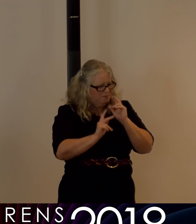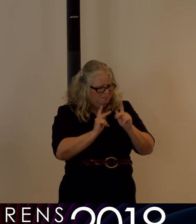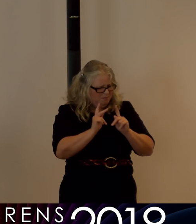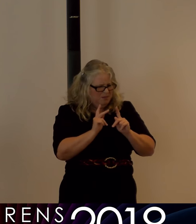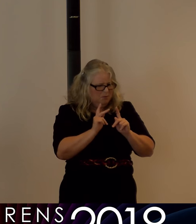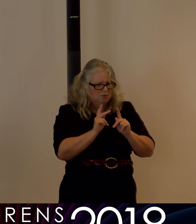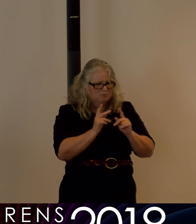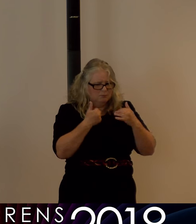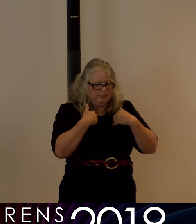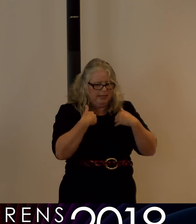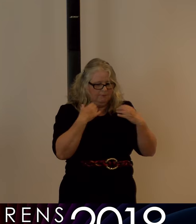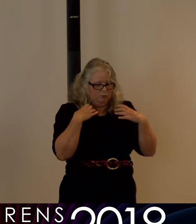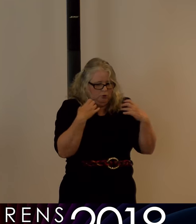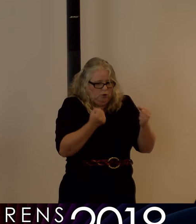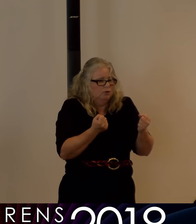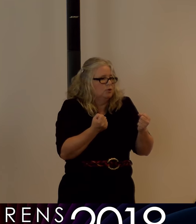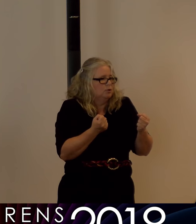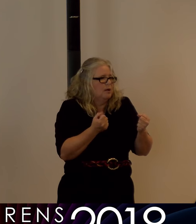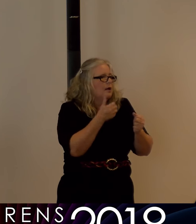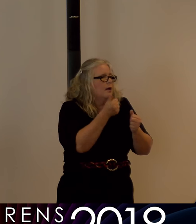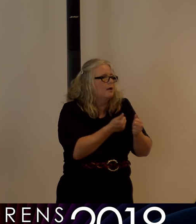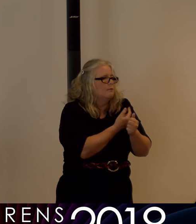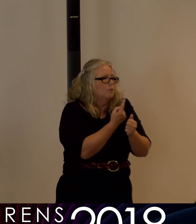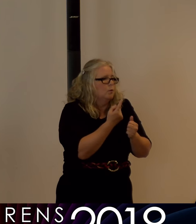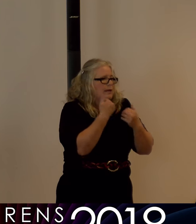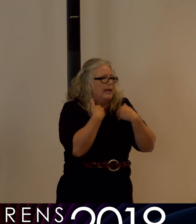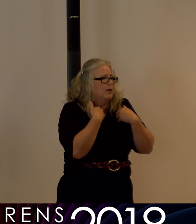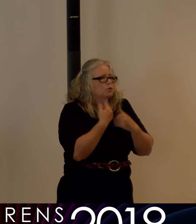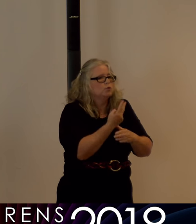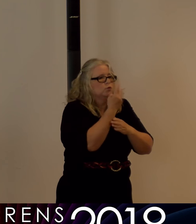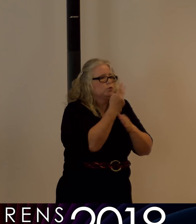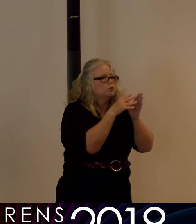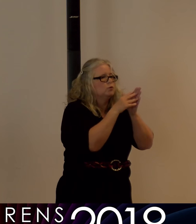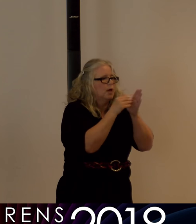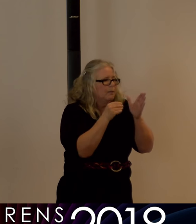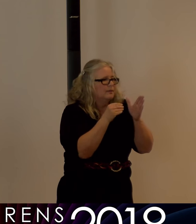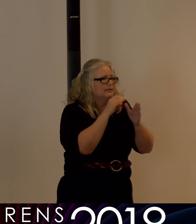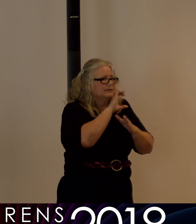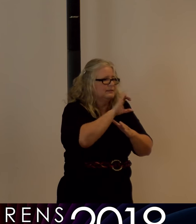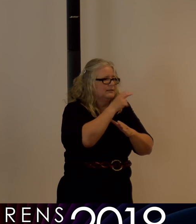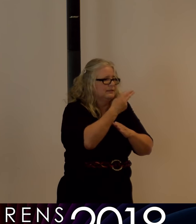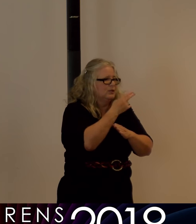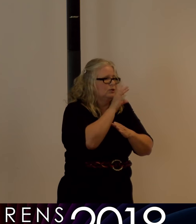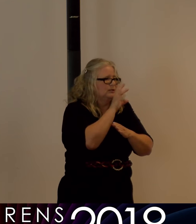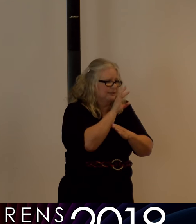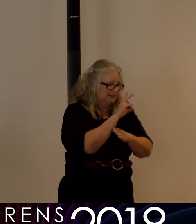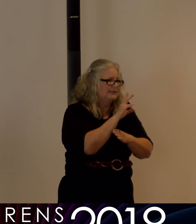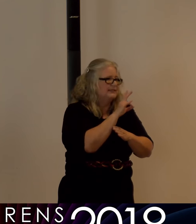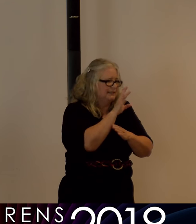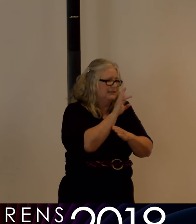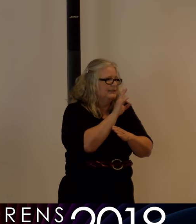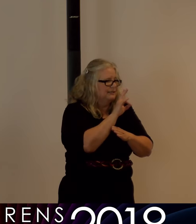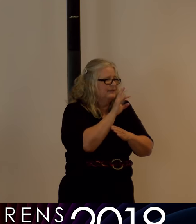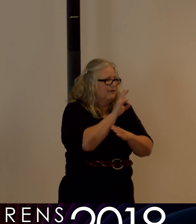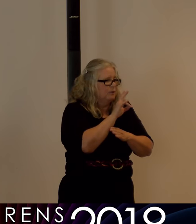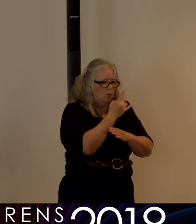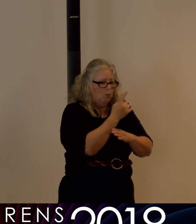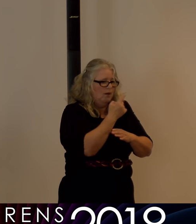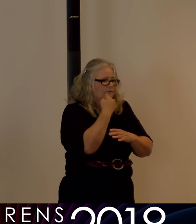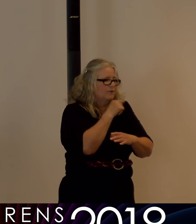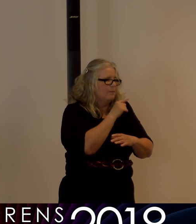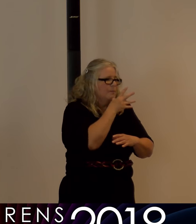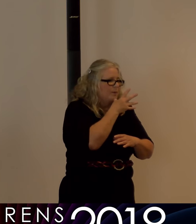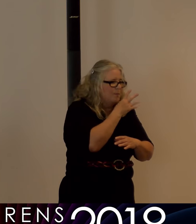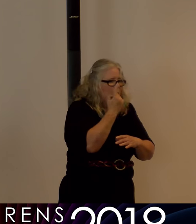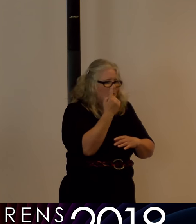have charge syndrome, everybody has two copies of CHD7, right? One that we got from our mom and one that we got from our dad.